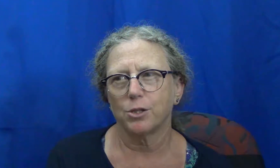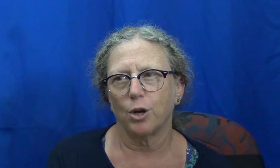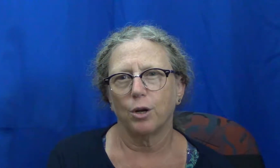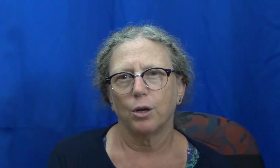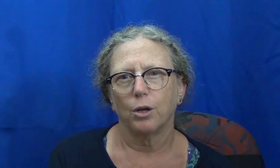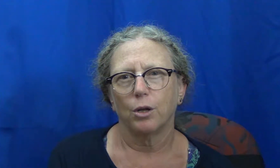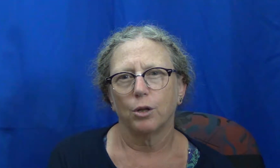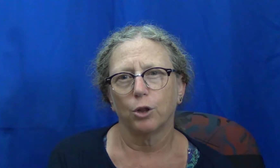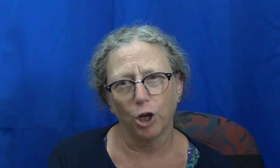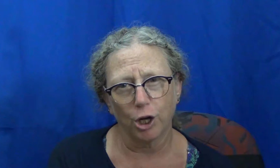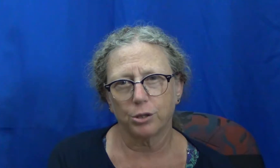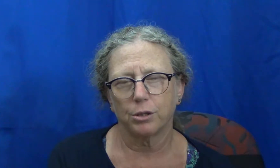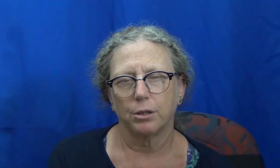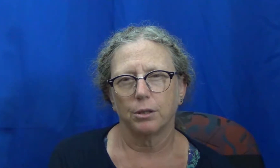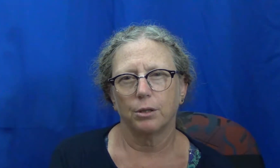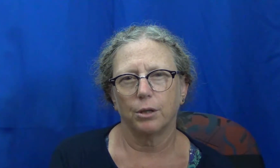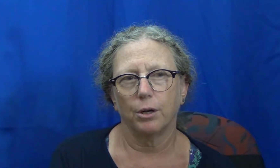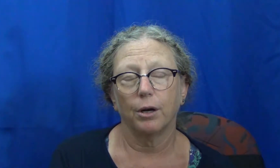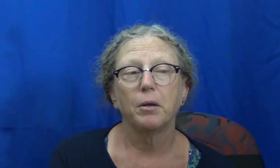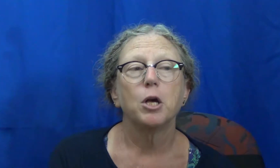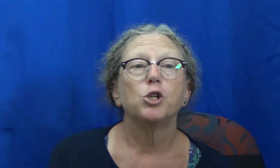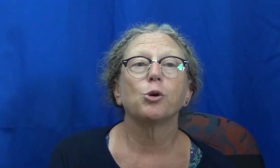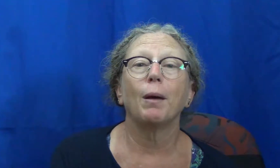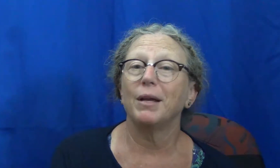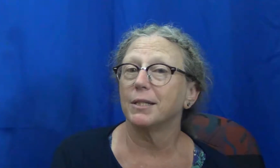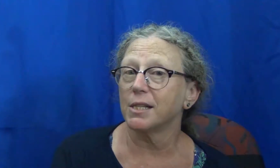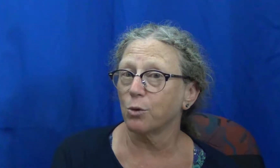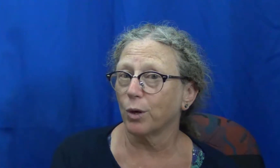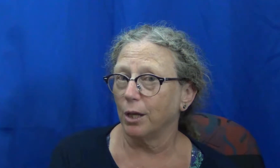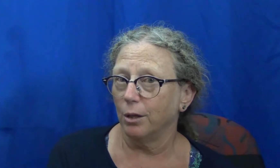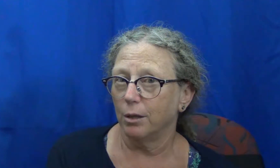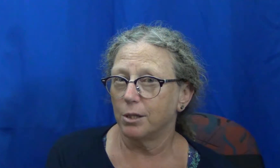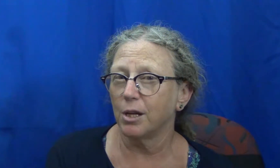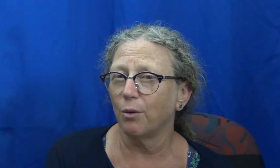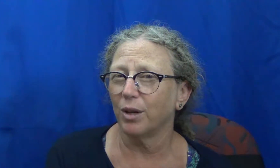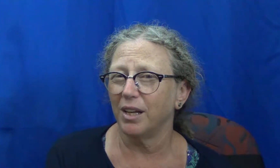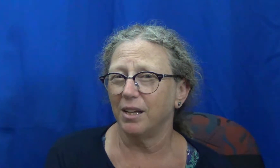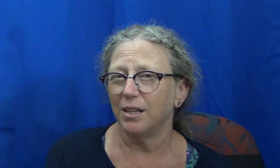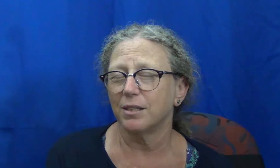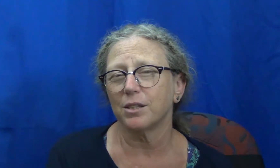on looks good on her. So maybe it doesn't really, it's not really